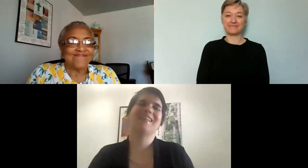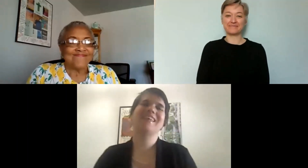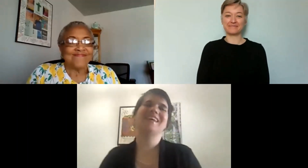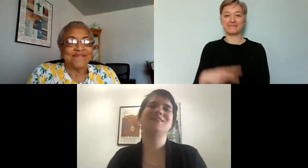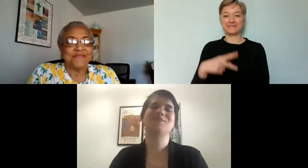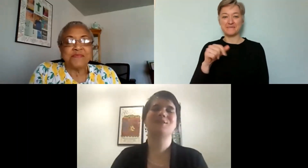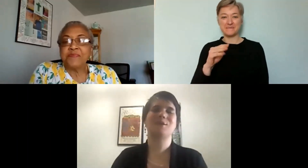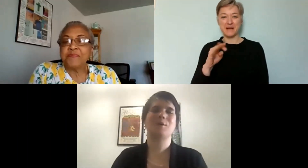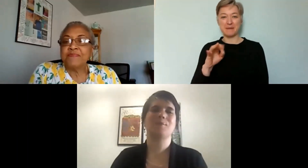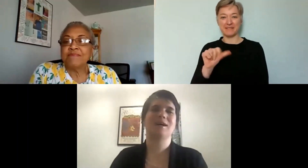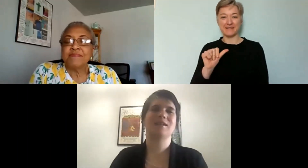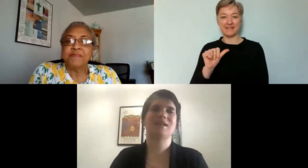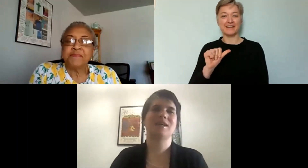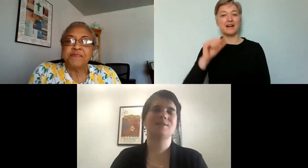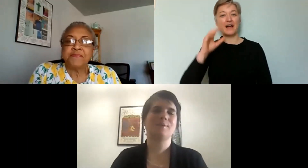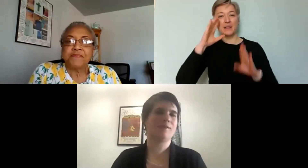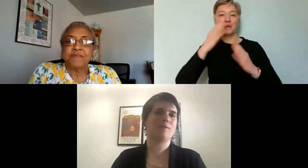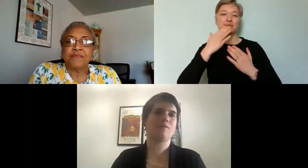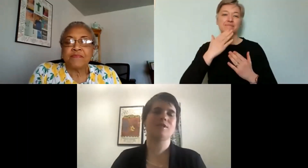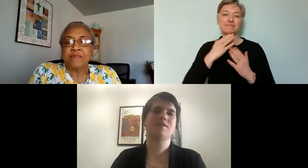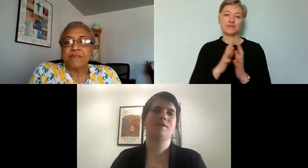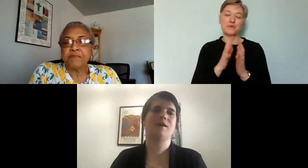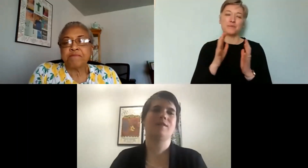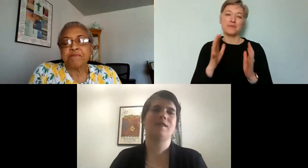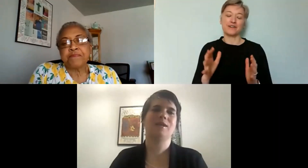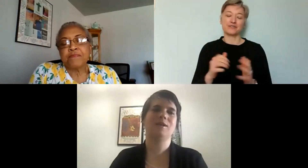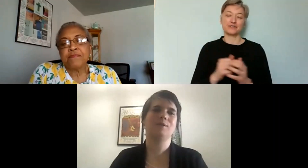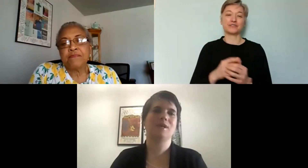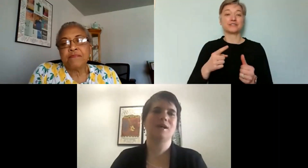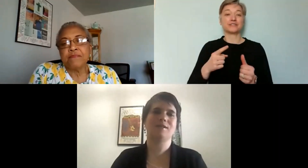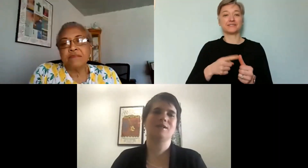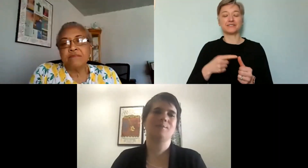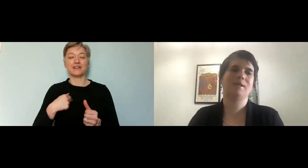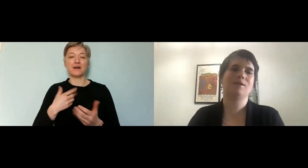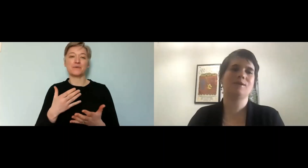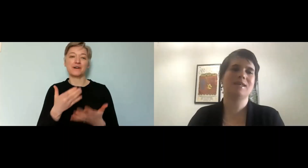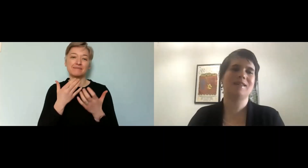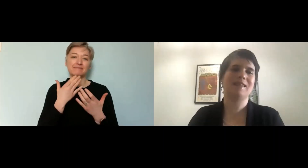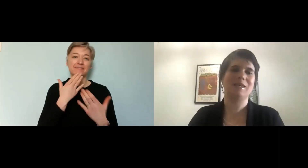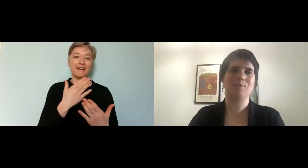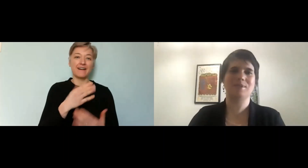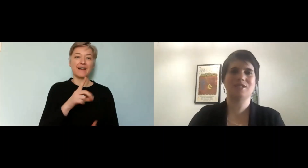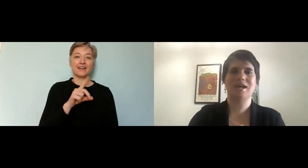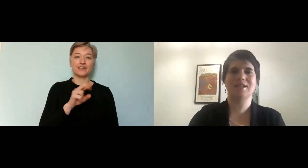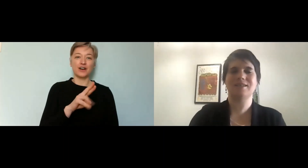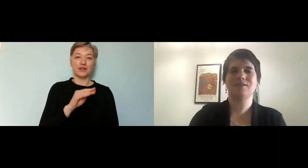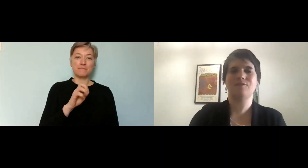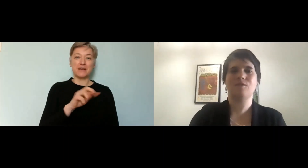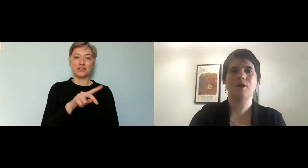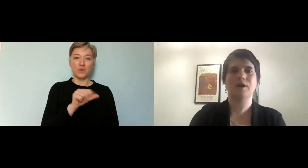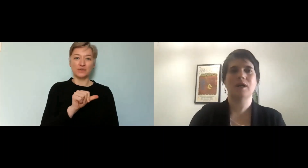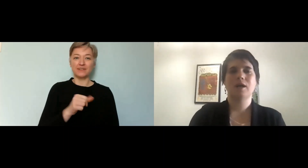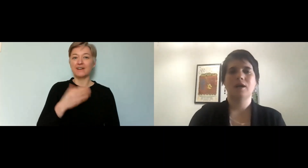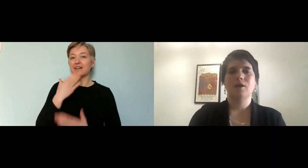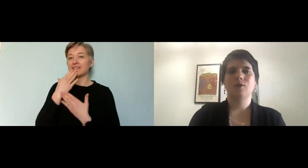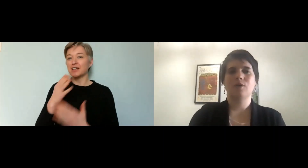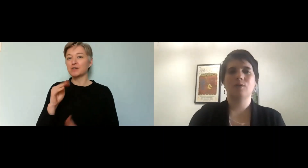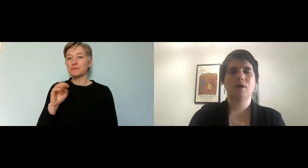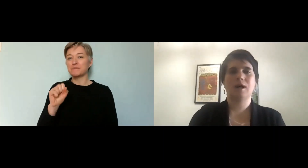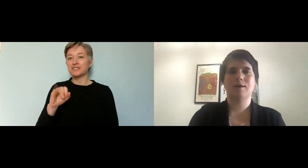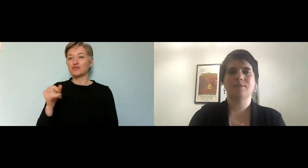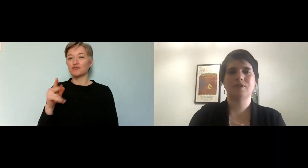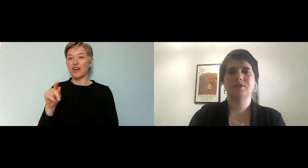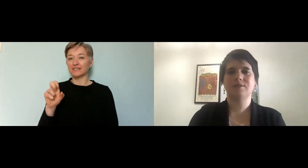Hello, thank you so much. I just want to, first of all, thank you, Dr. Mendoza. Thank you, Ms. Jackson, for